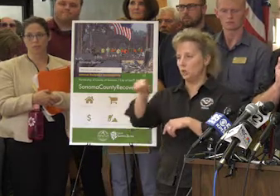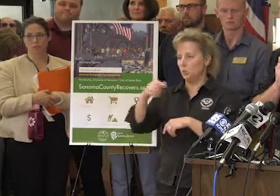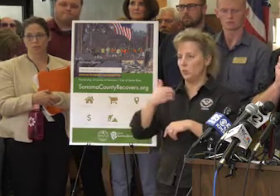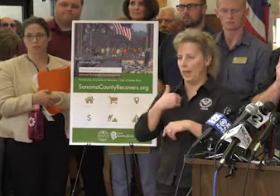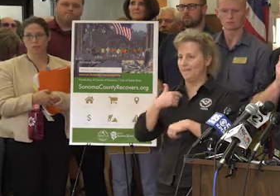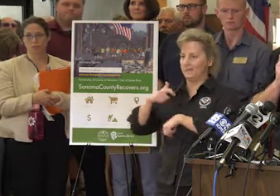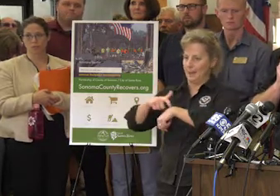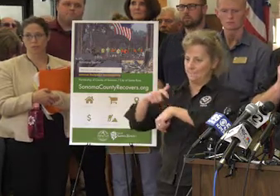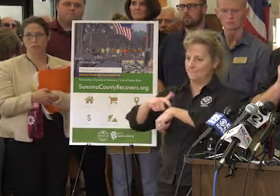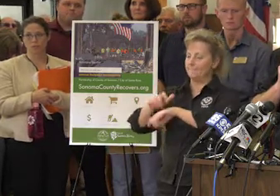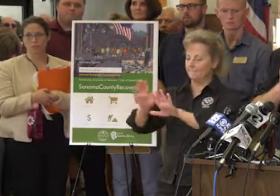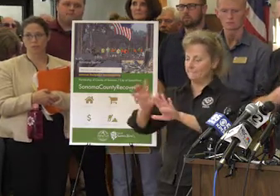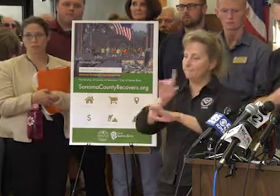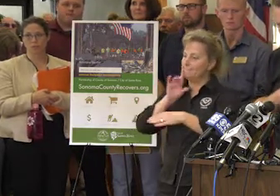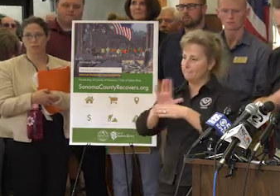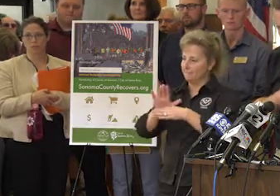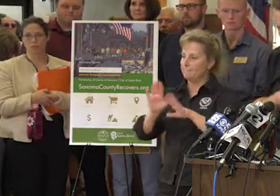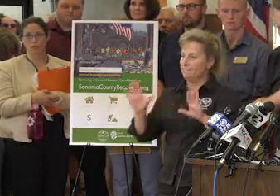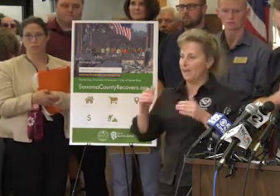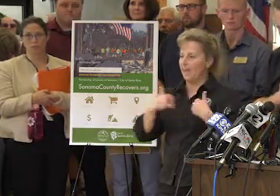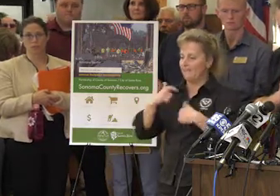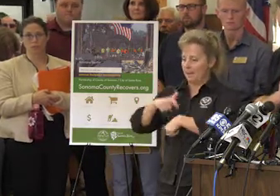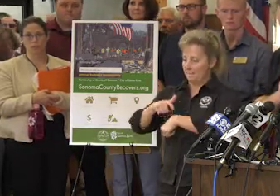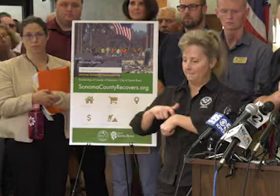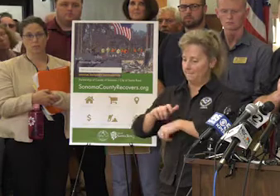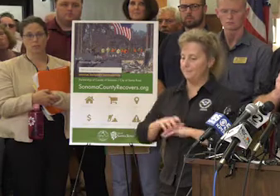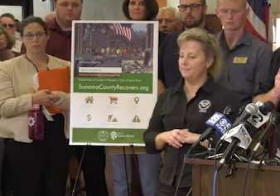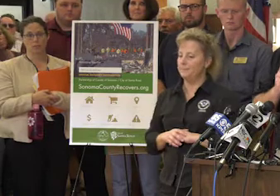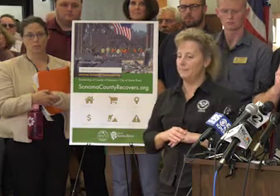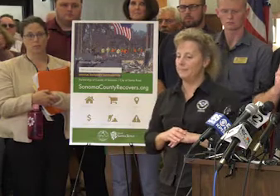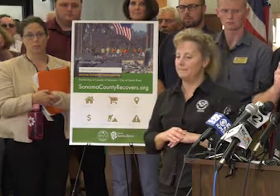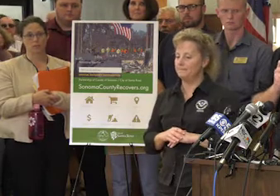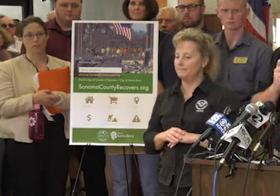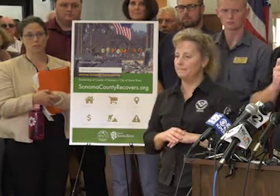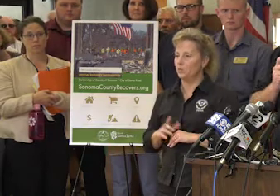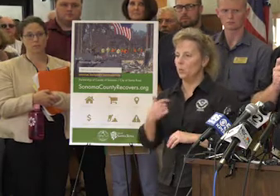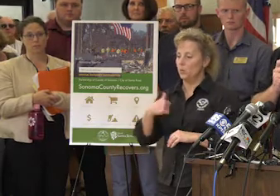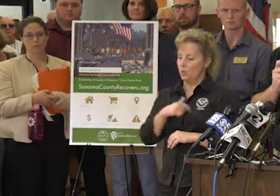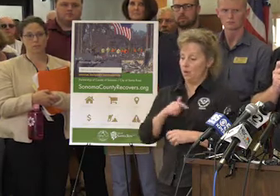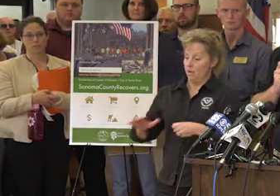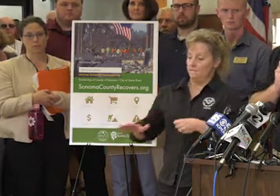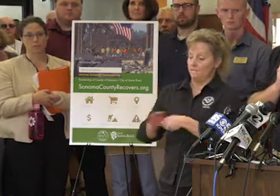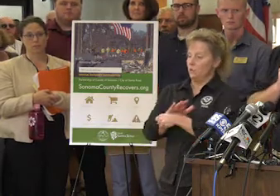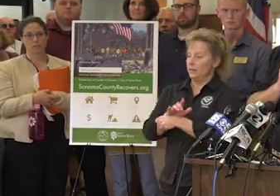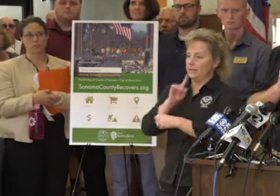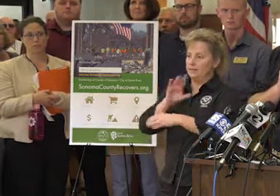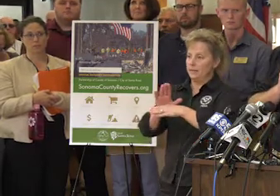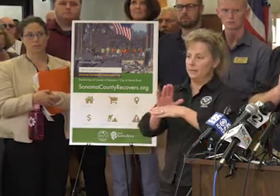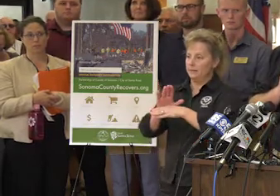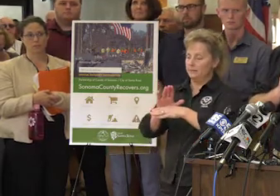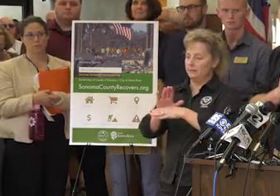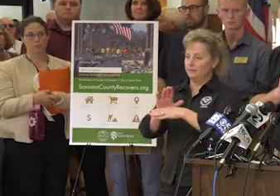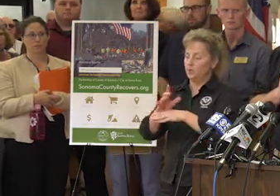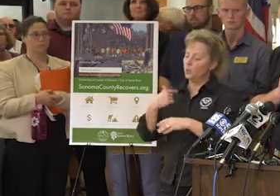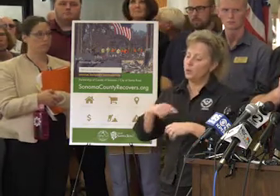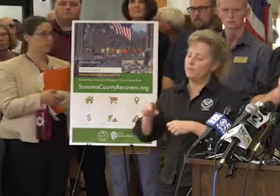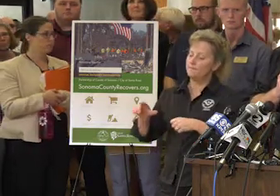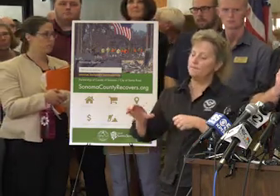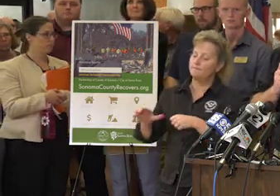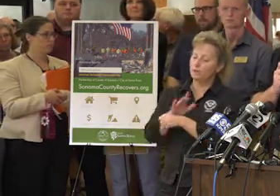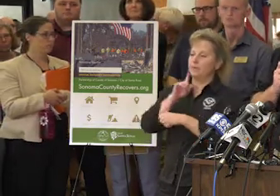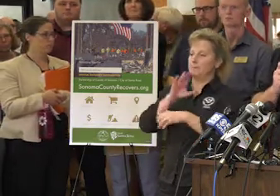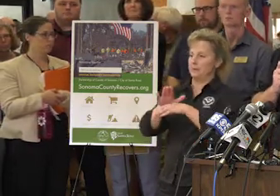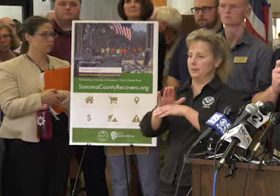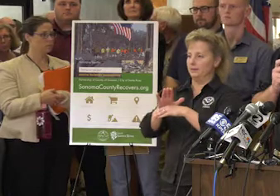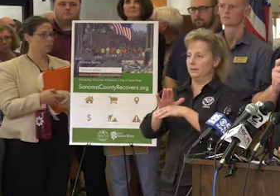time. Rest assured, you will have that time. Secondly, we are fully committed, and I can't stress this enough, we're fully committed